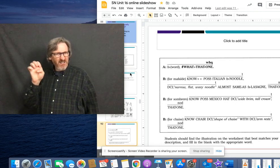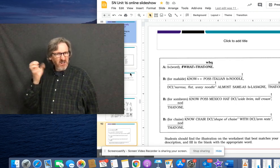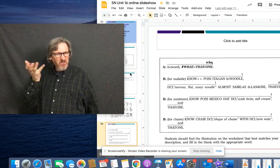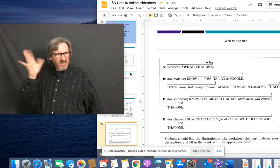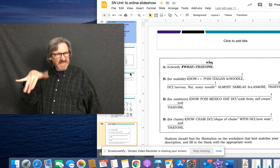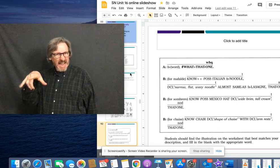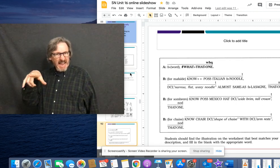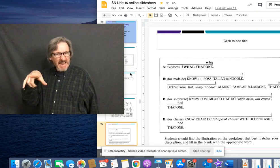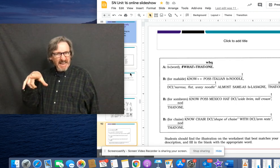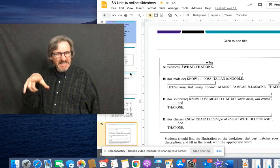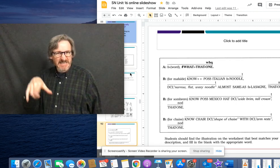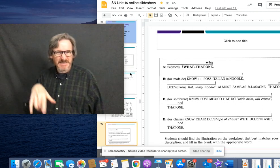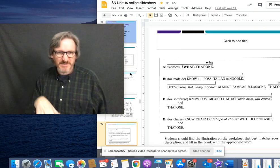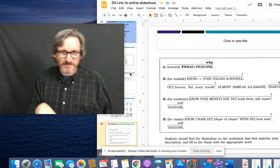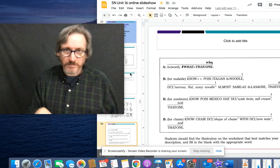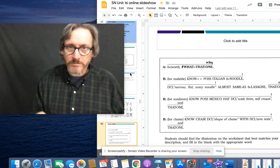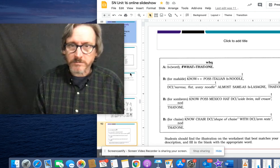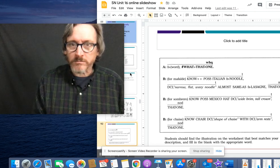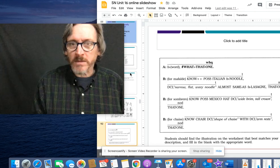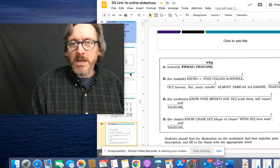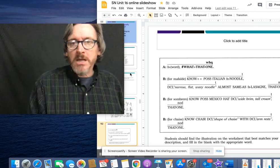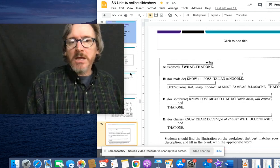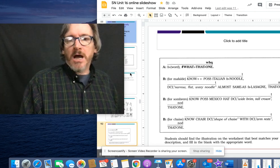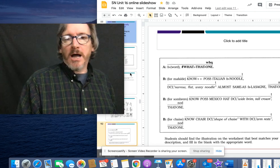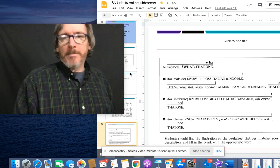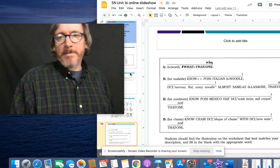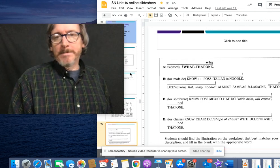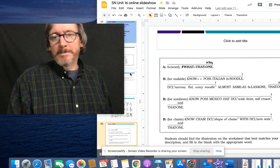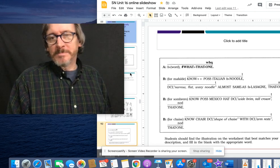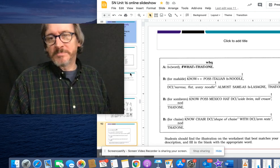Armoire, what's that?